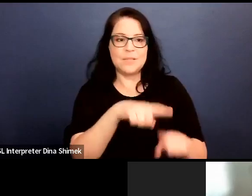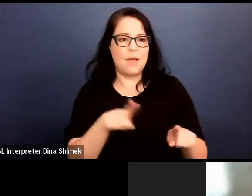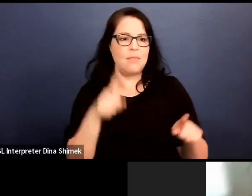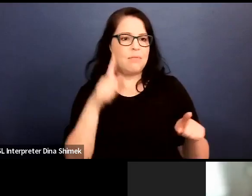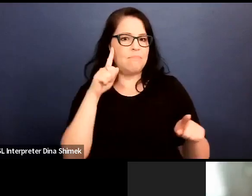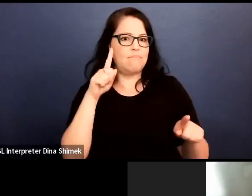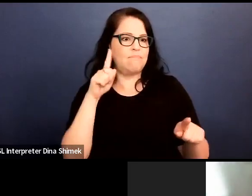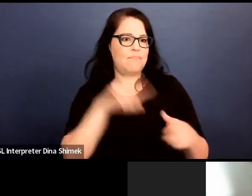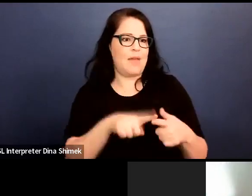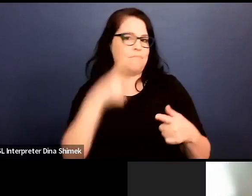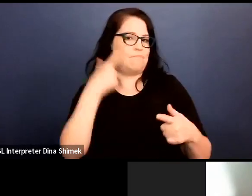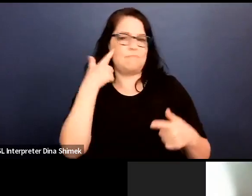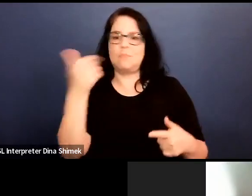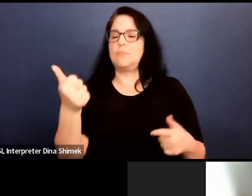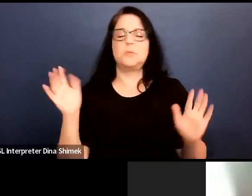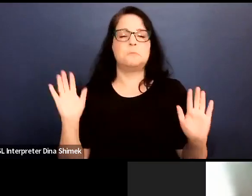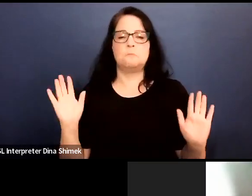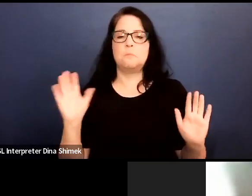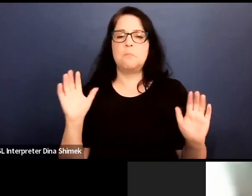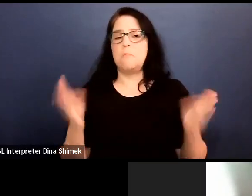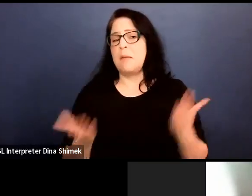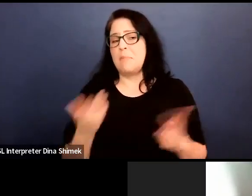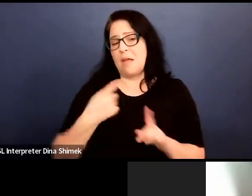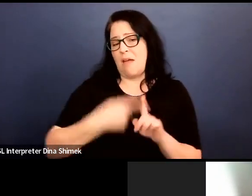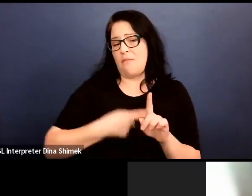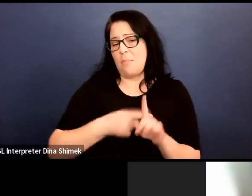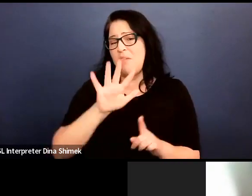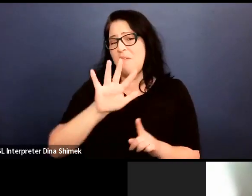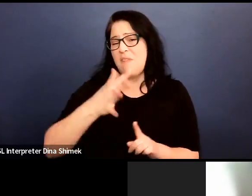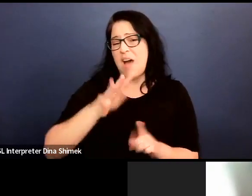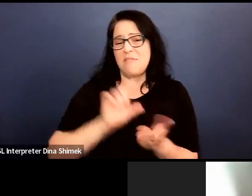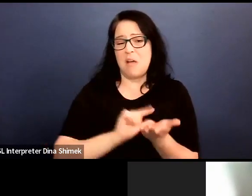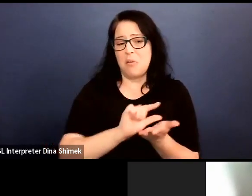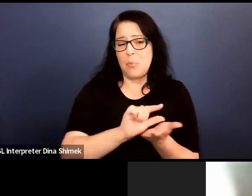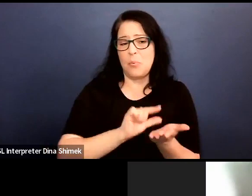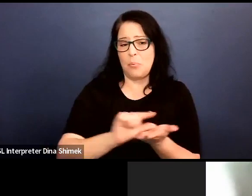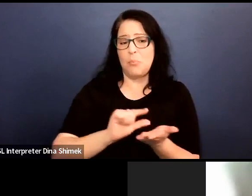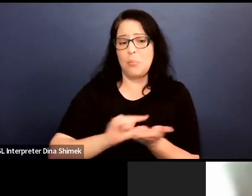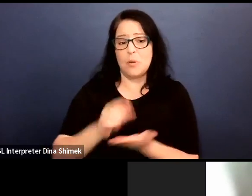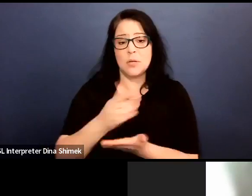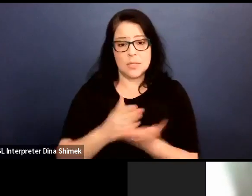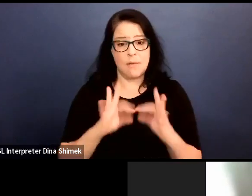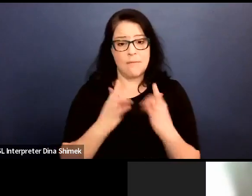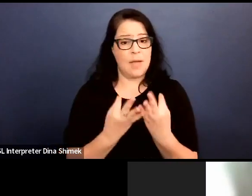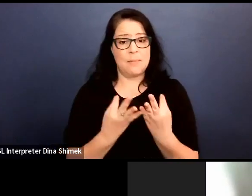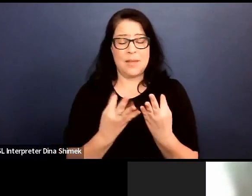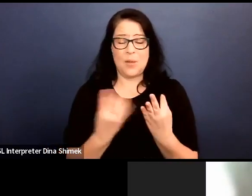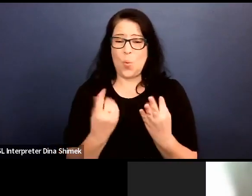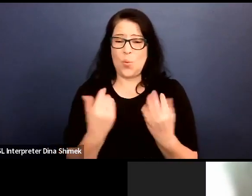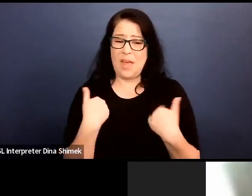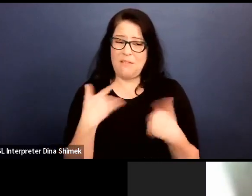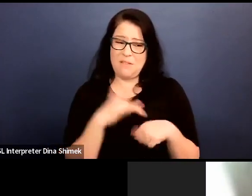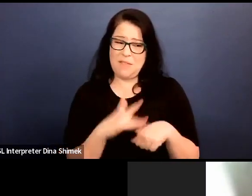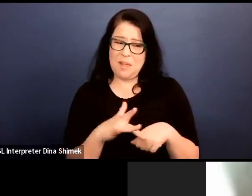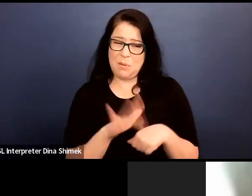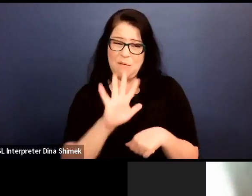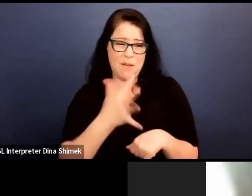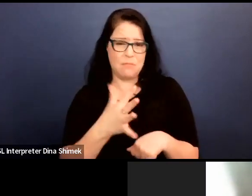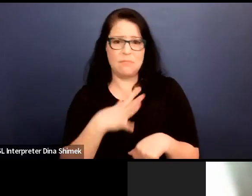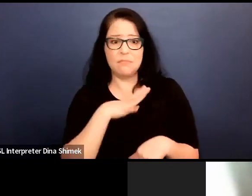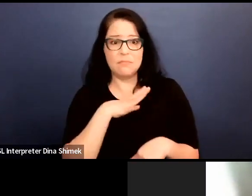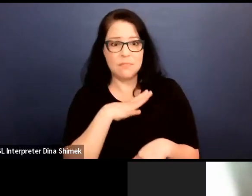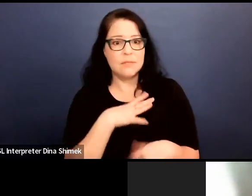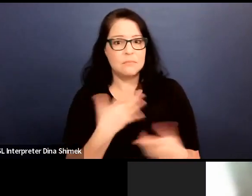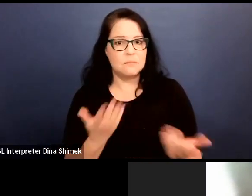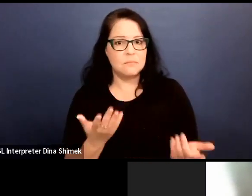choose, right? You can, set it to be $5 a month. I met a handful of families that's all that's in their budget right now. But as